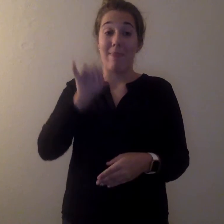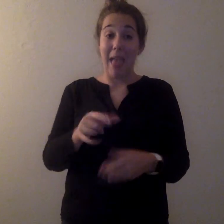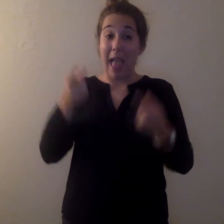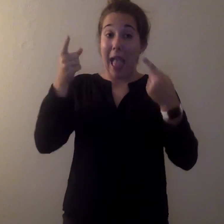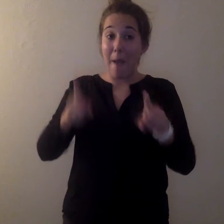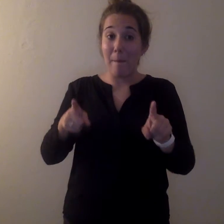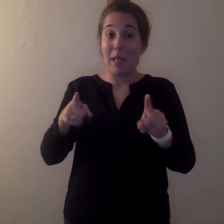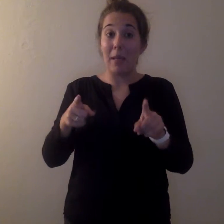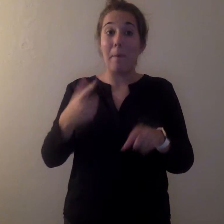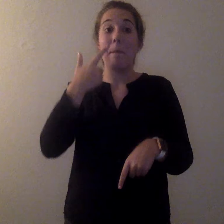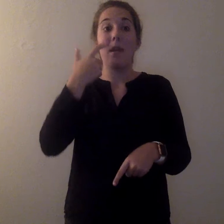breakfast.